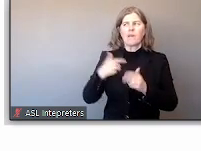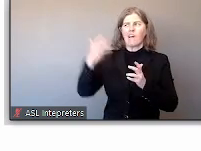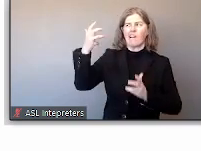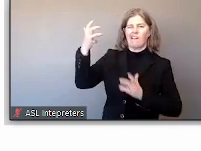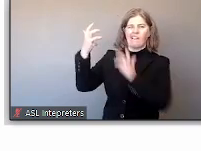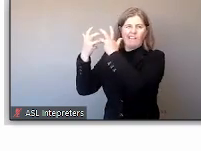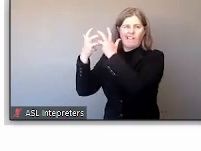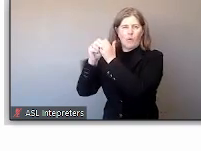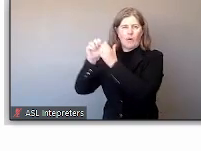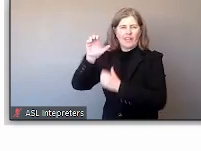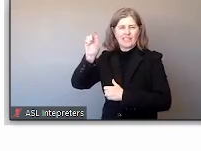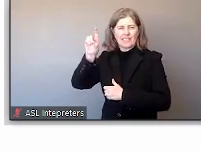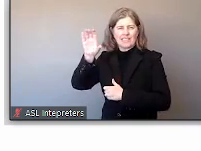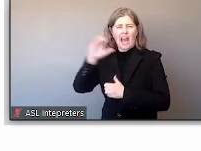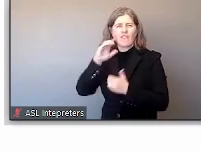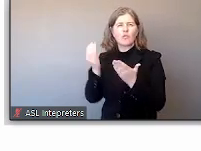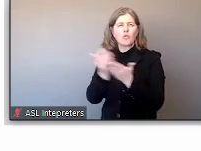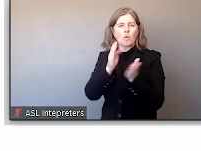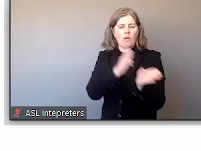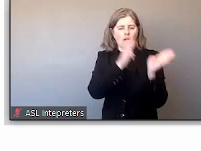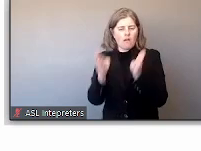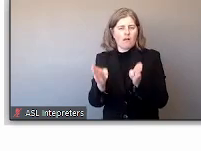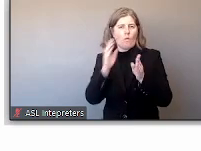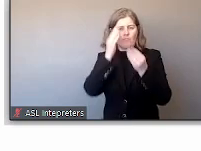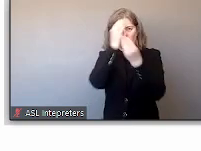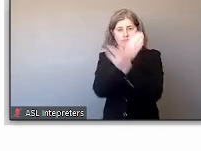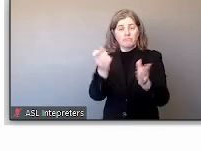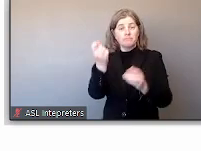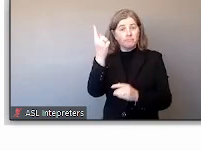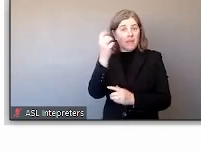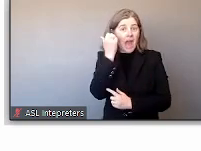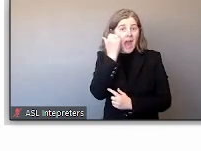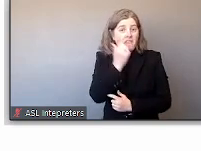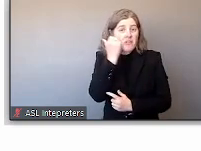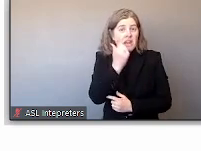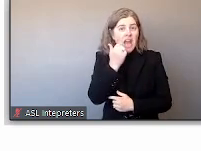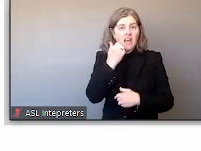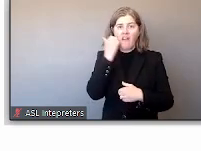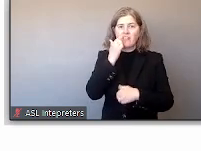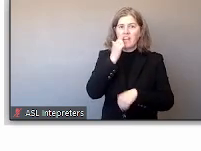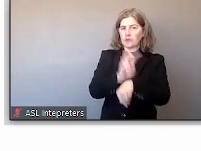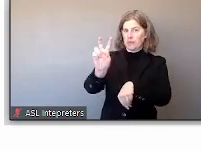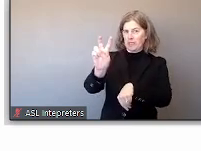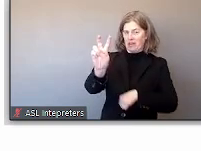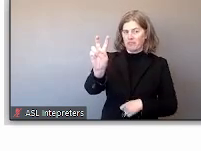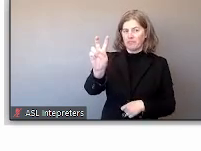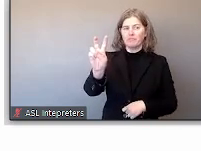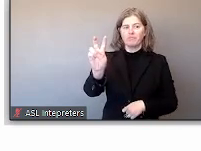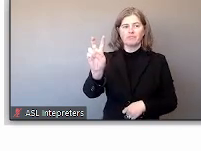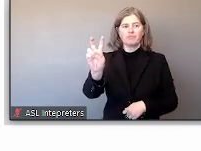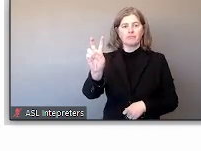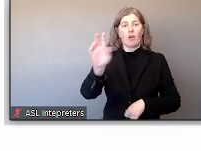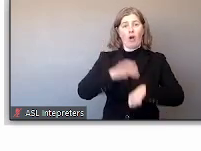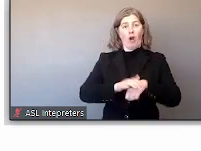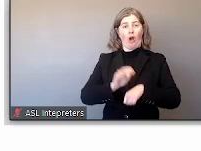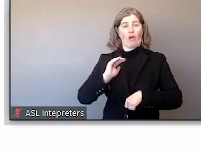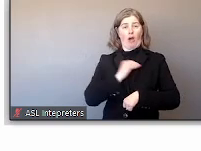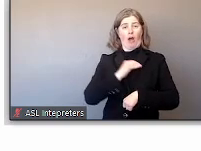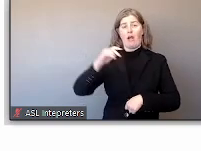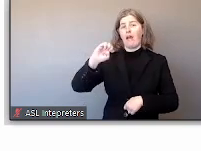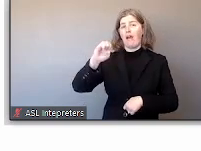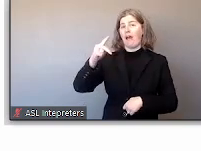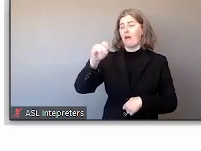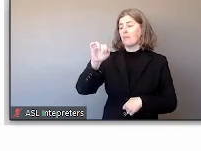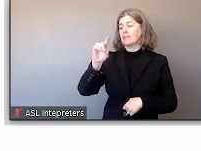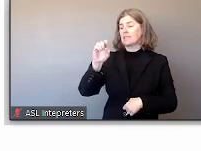will be moving to a new way of reporting where every day by 2:00 on the epidemiology page